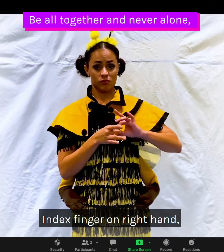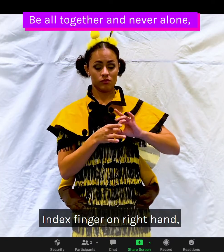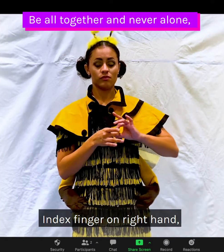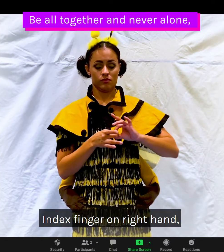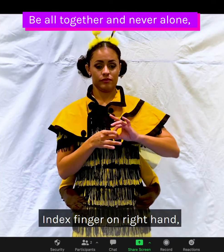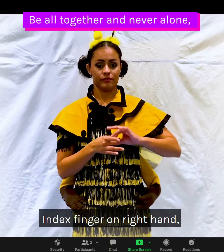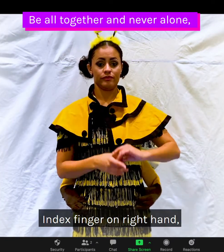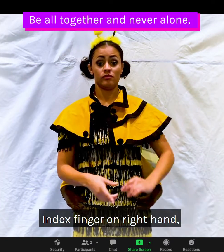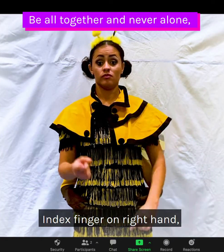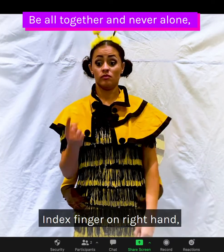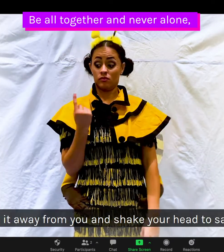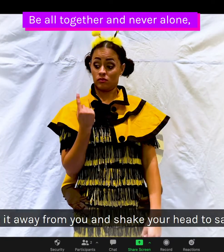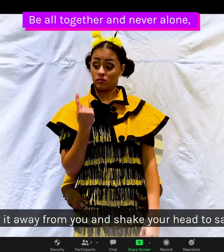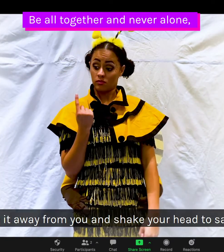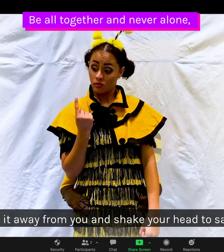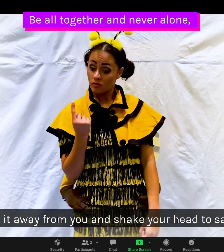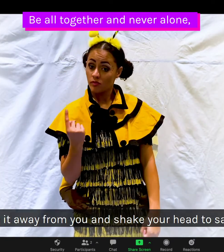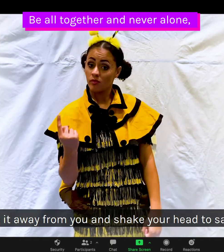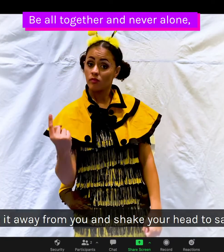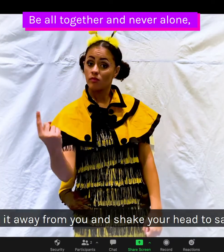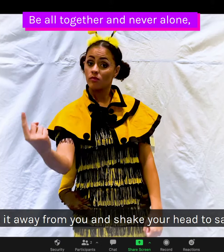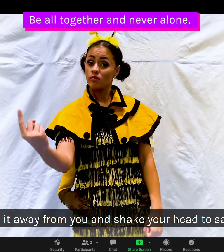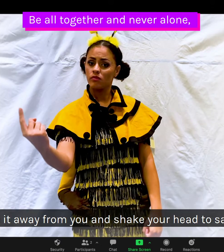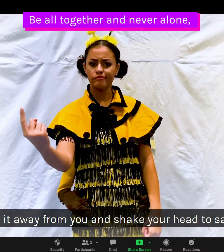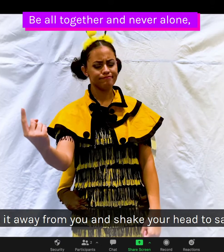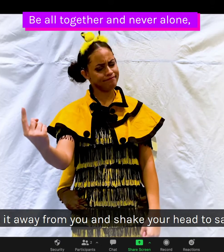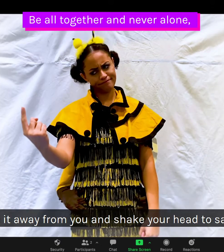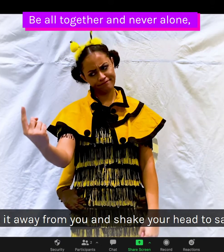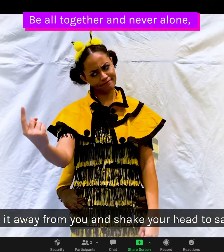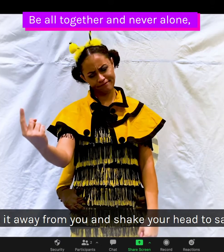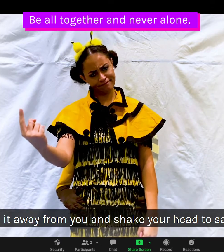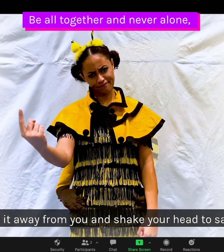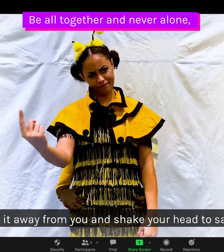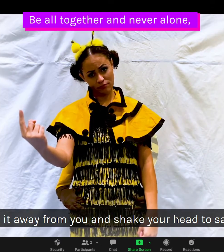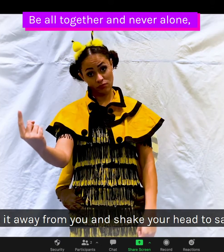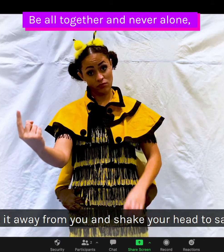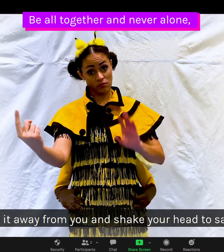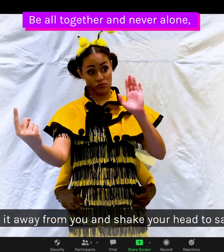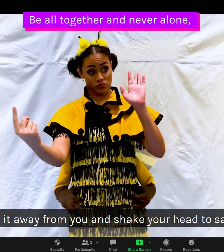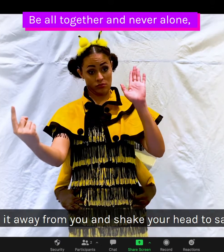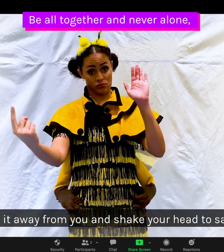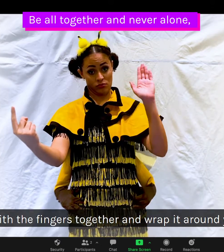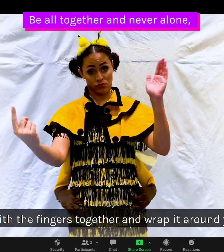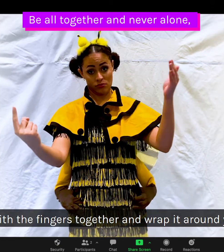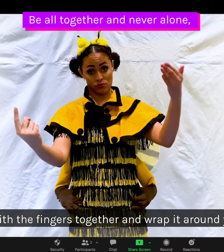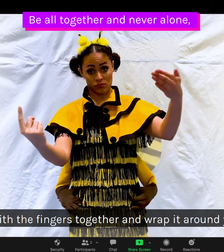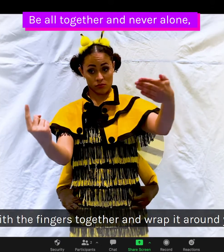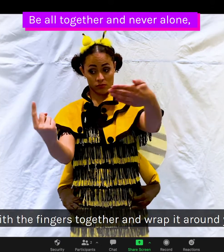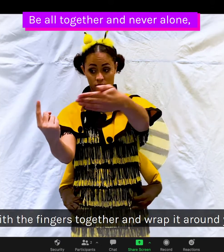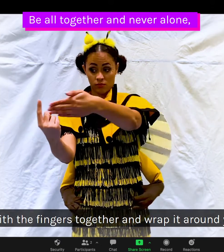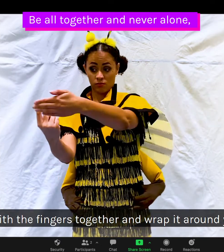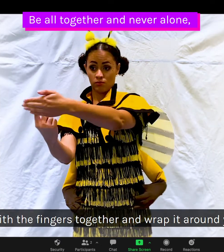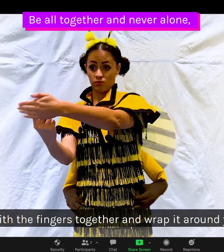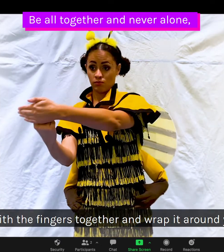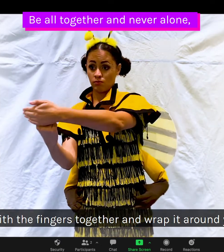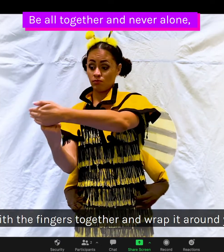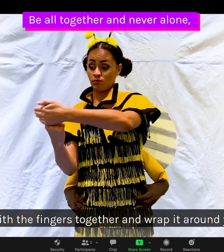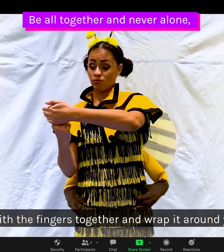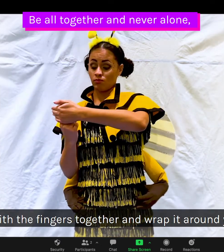on right hand. Move it away from you and shake your head to say no. Left hand with the fingers together